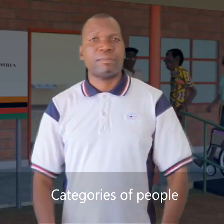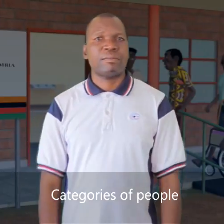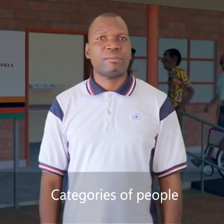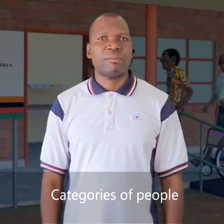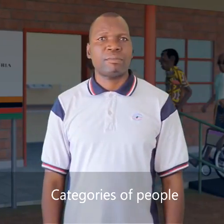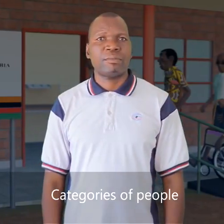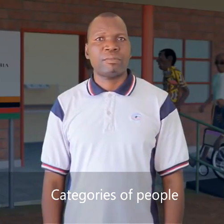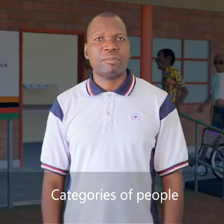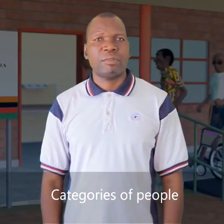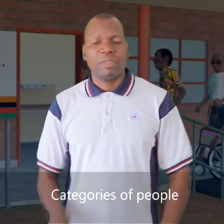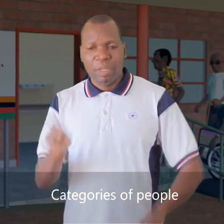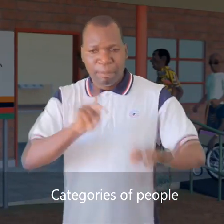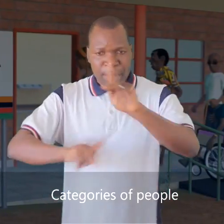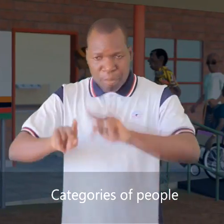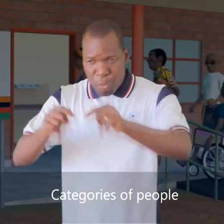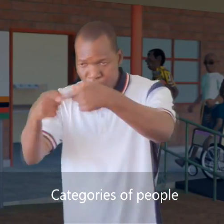Categories of people.